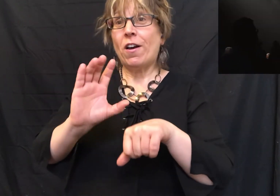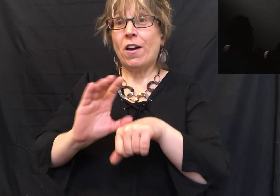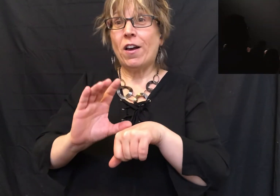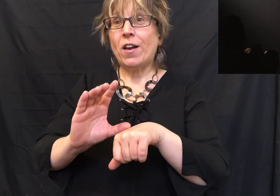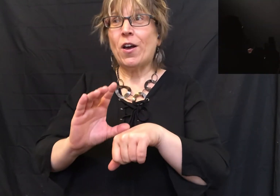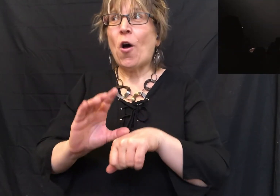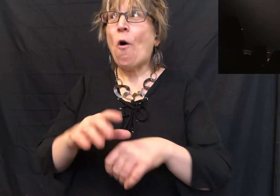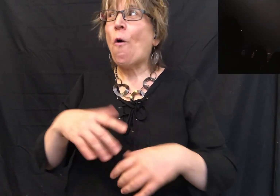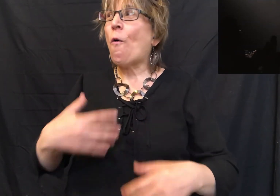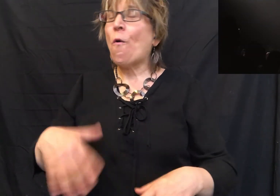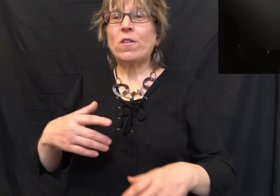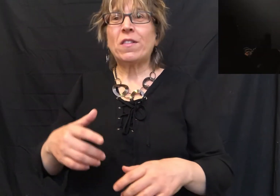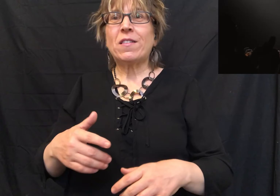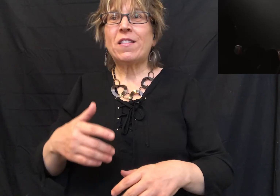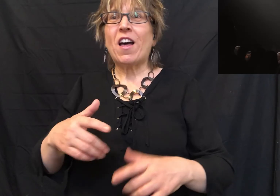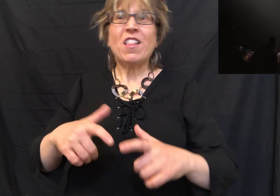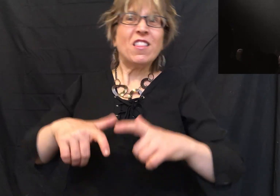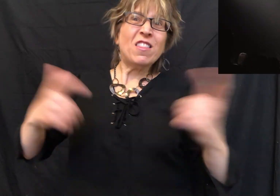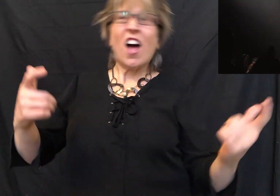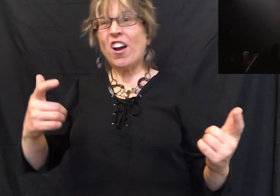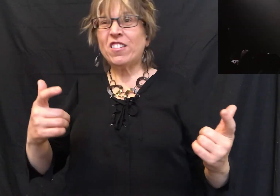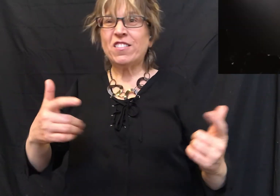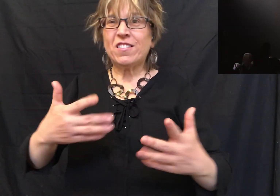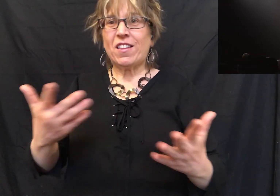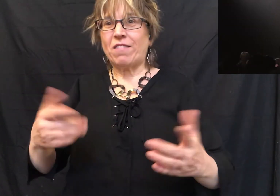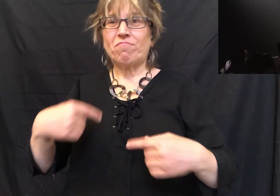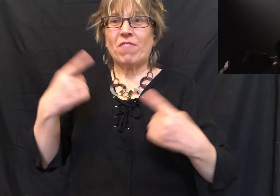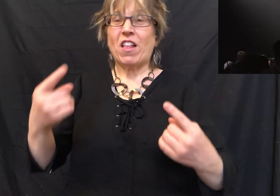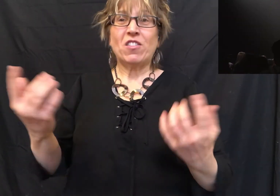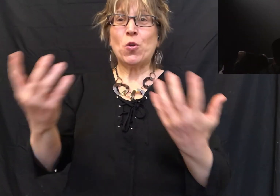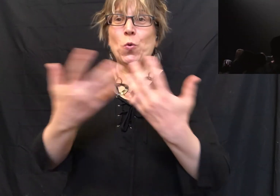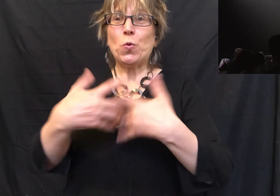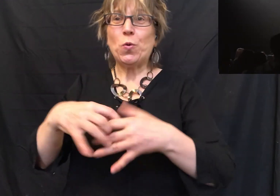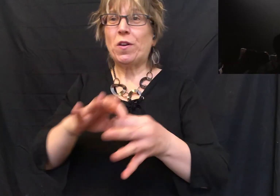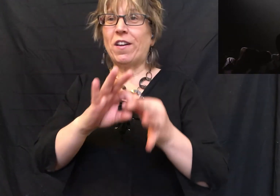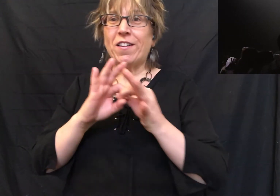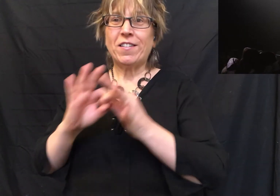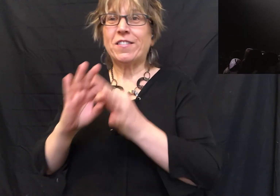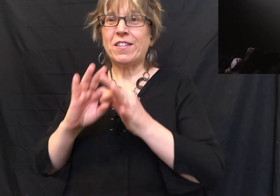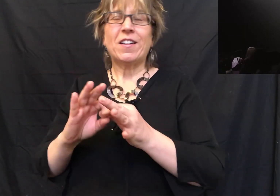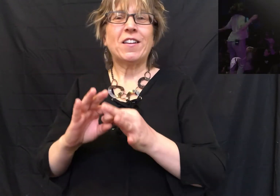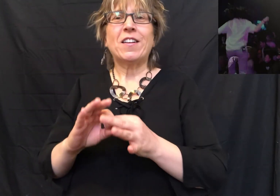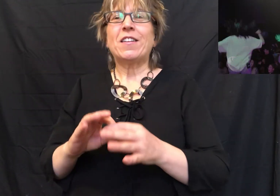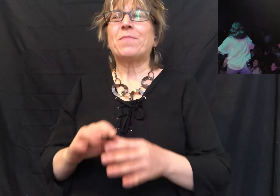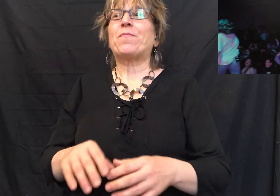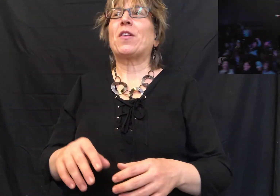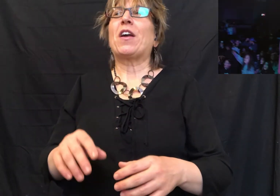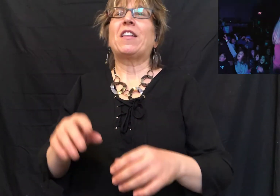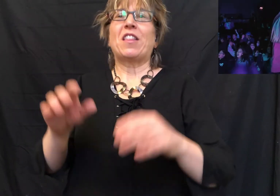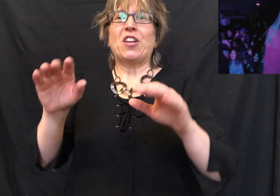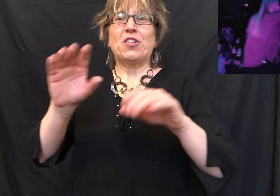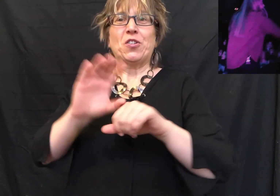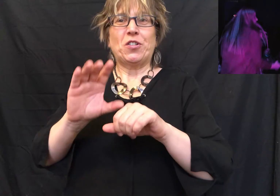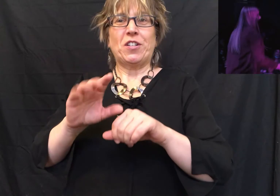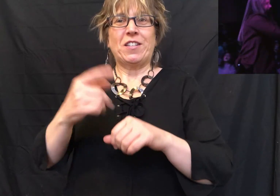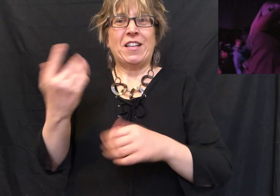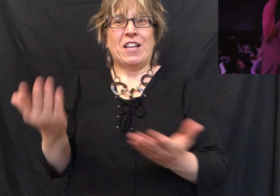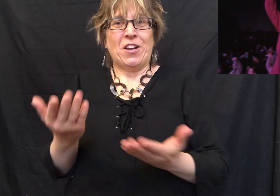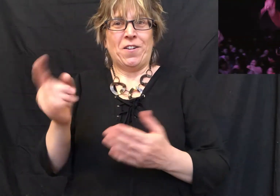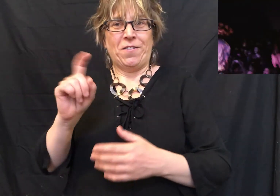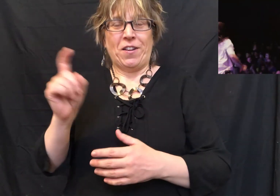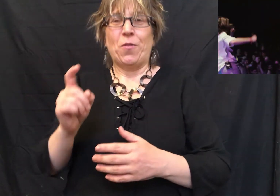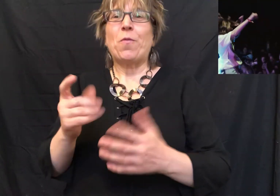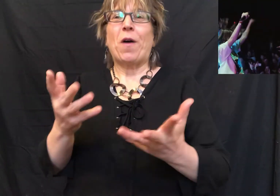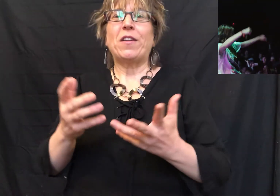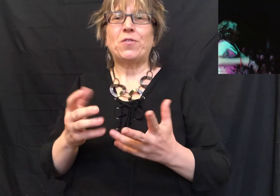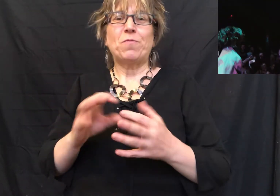the largest thing we'd ever done. Yeah. And unity from across the valley, including our 5 biggest churches in the valley. We want to do everything that we do with other